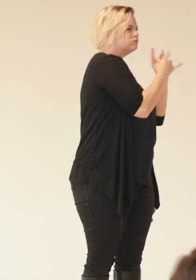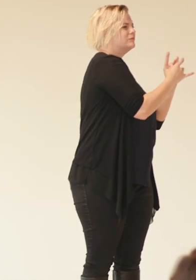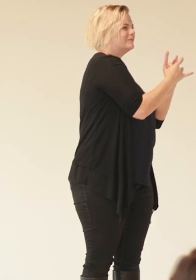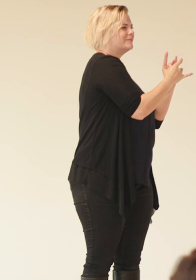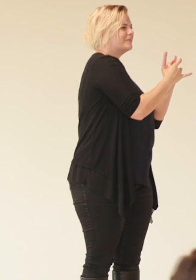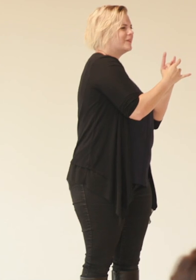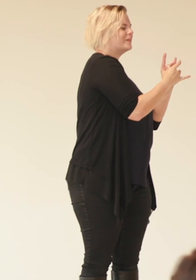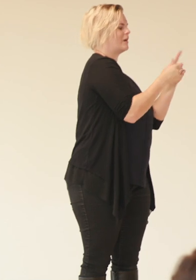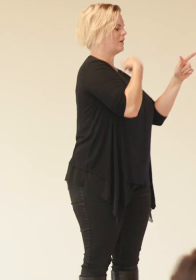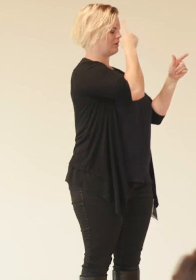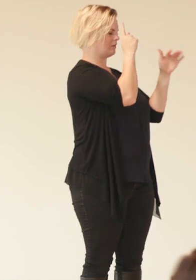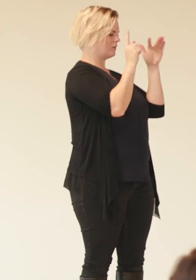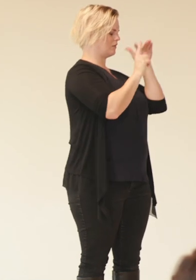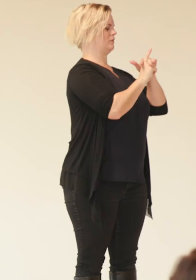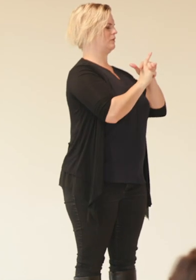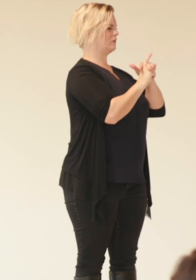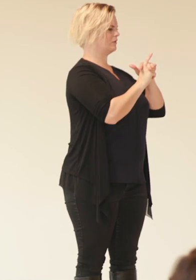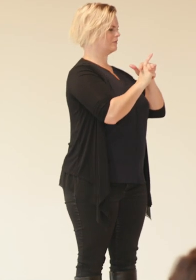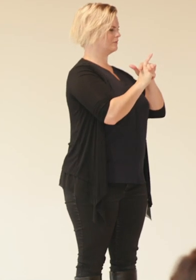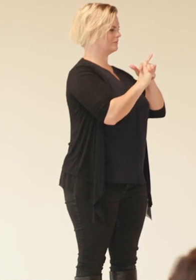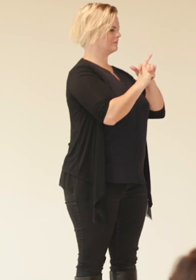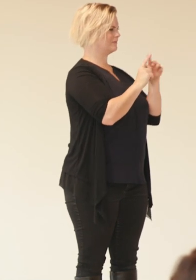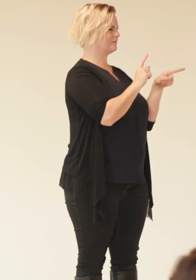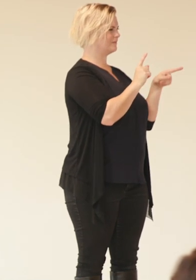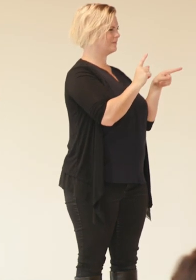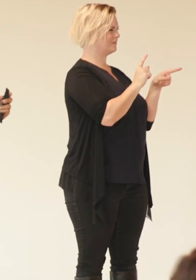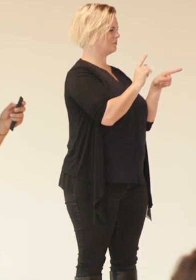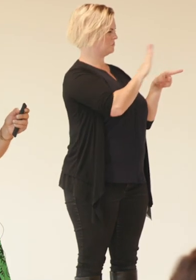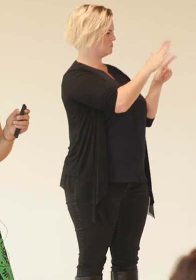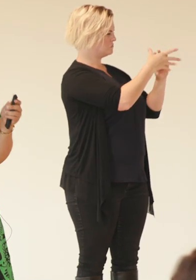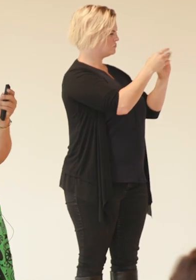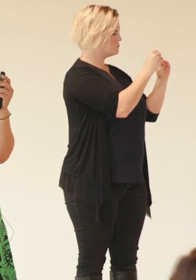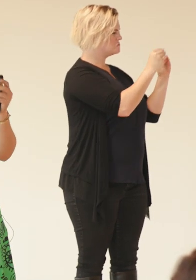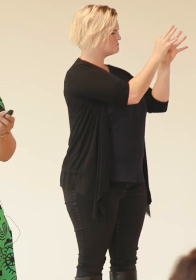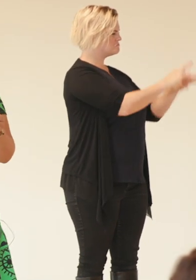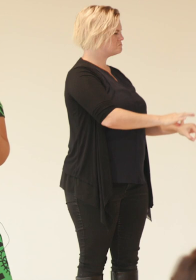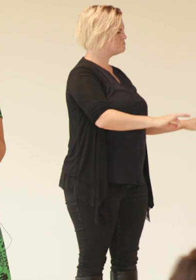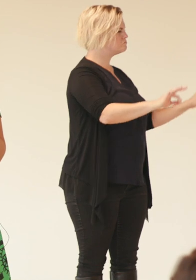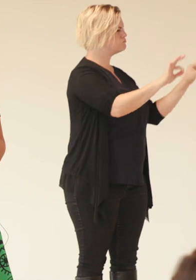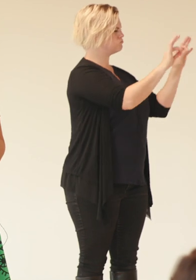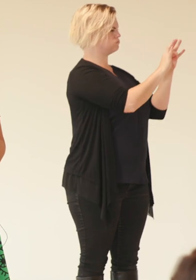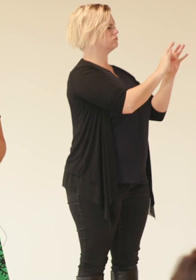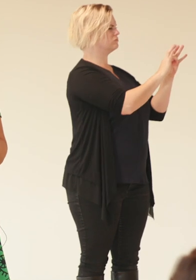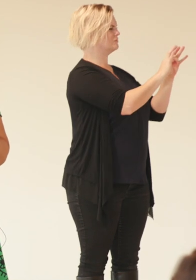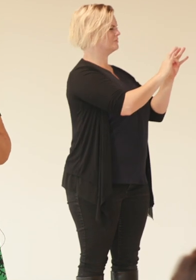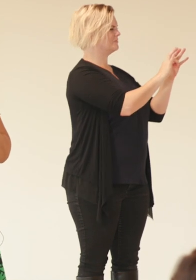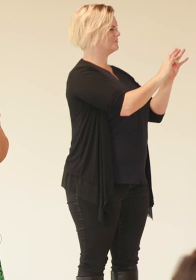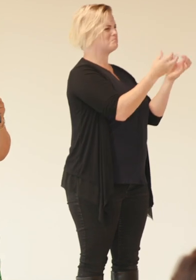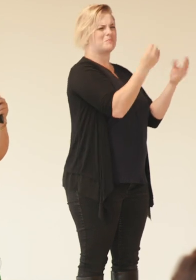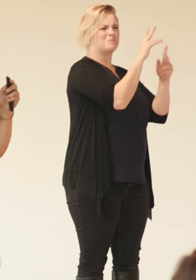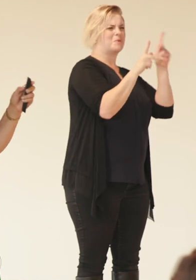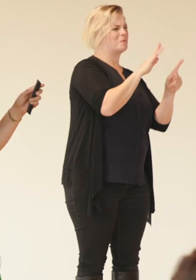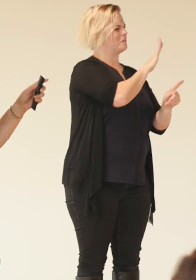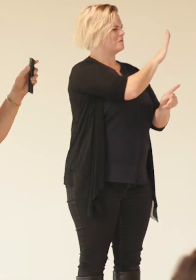story. And I think I know so many incredible people, like they have big dreams. And I know a lot